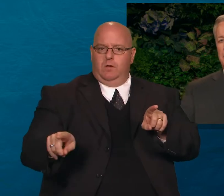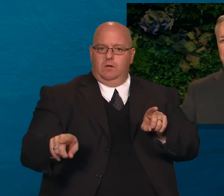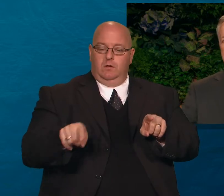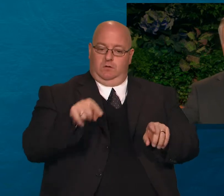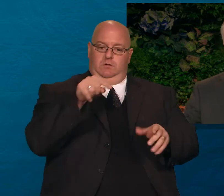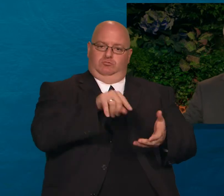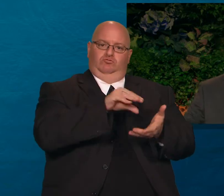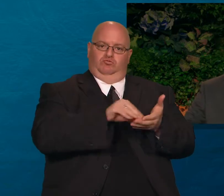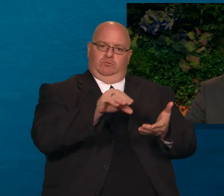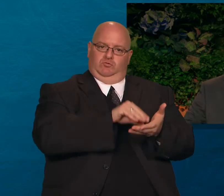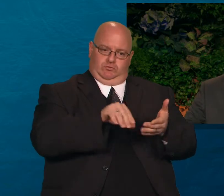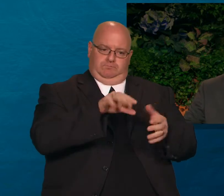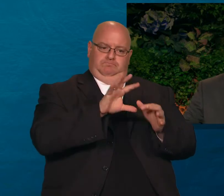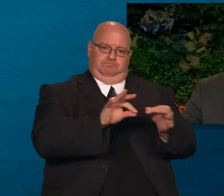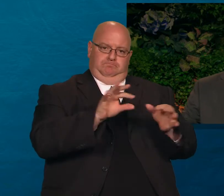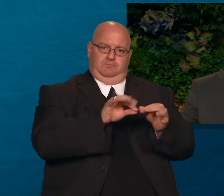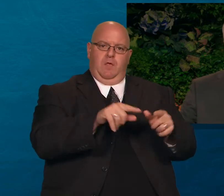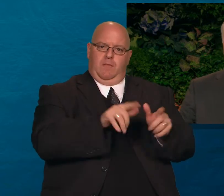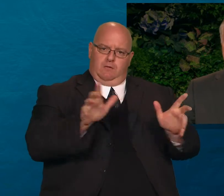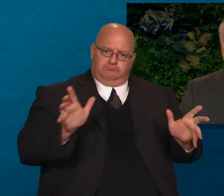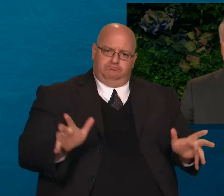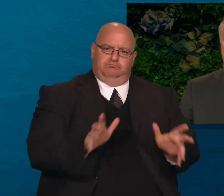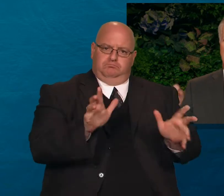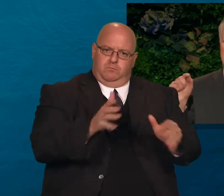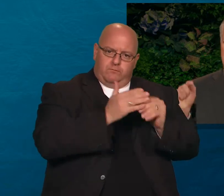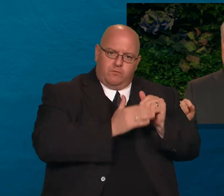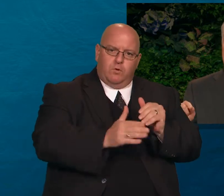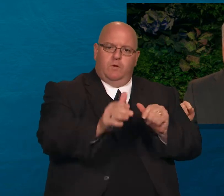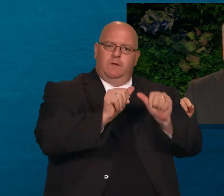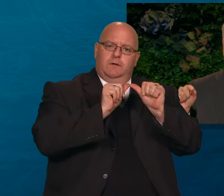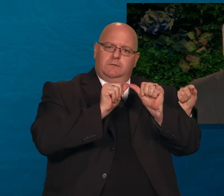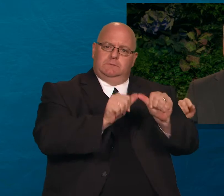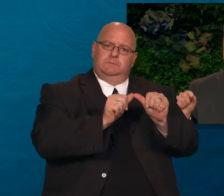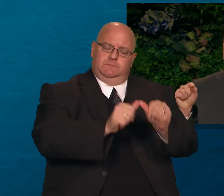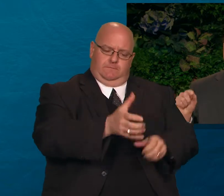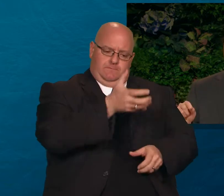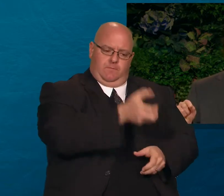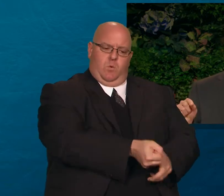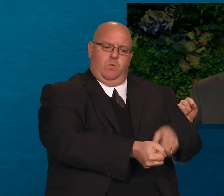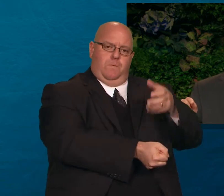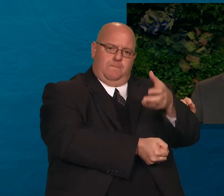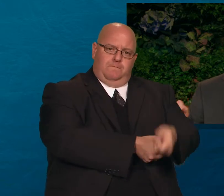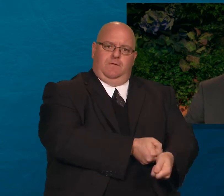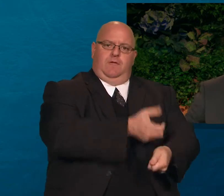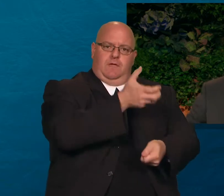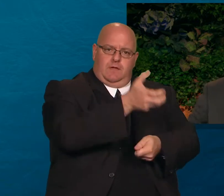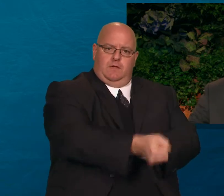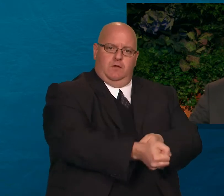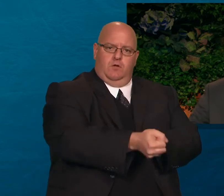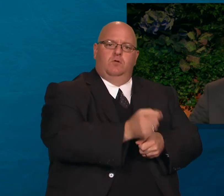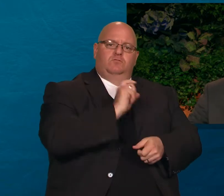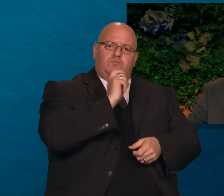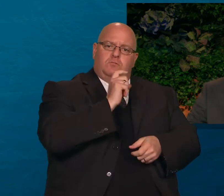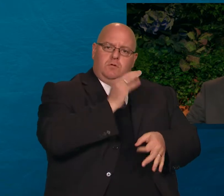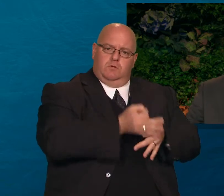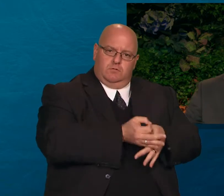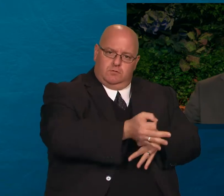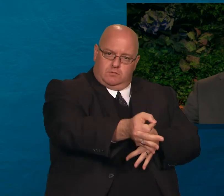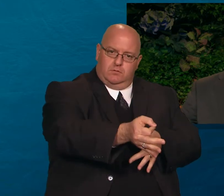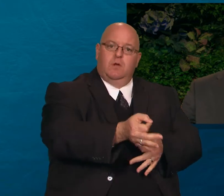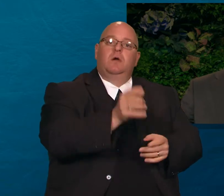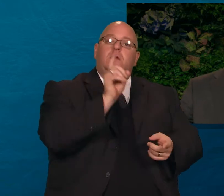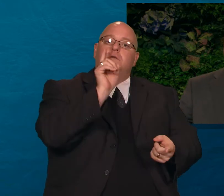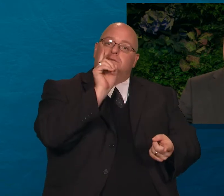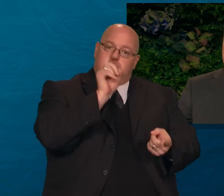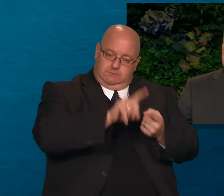Of these, the scriptures say that they pressed forward, continually holding fast to the rod of iron until they